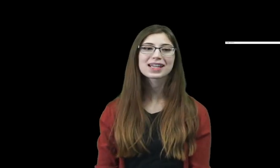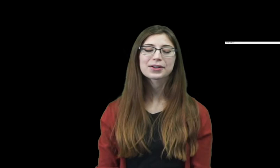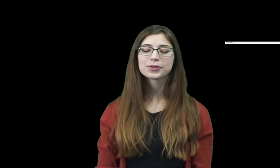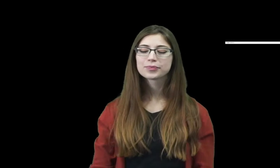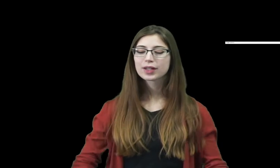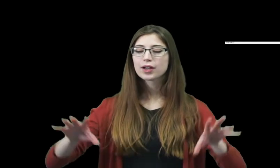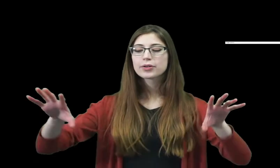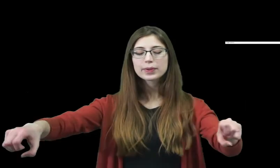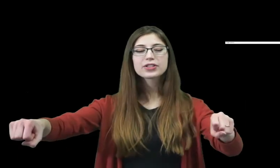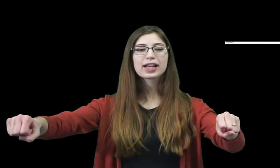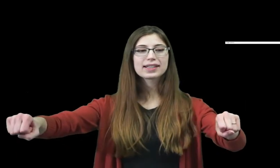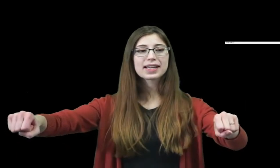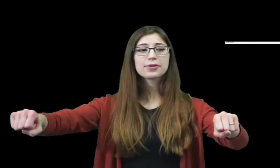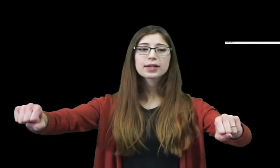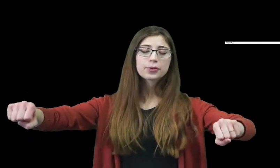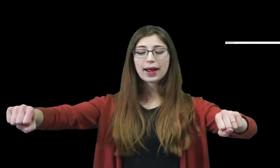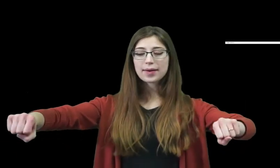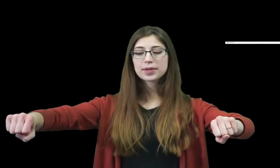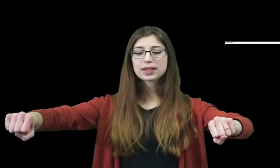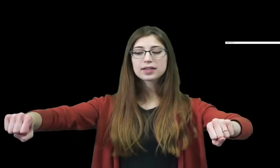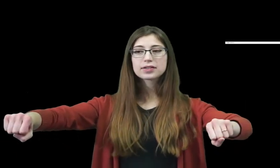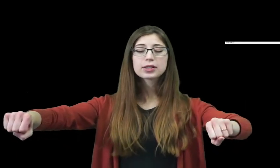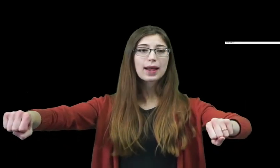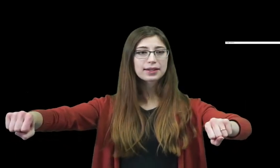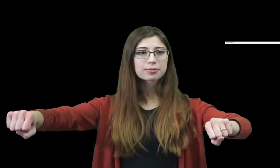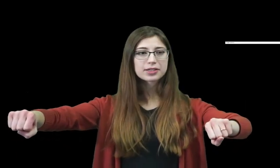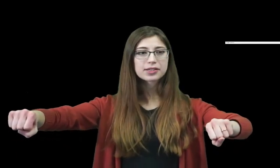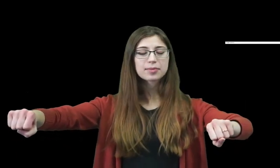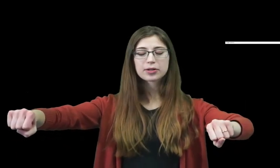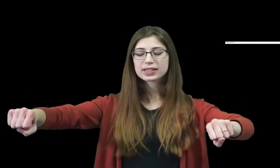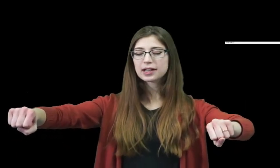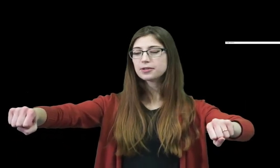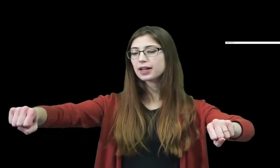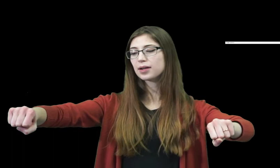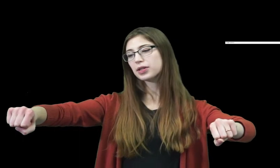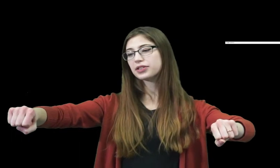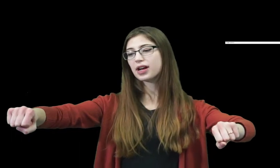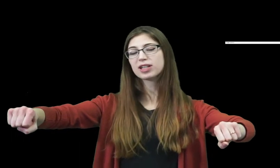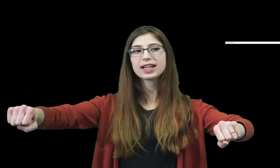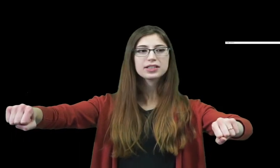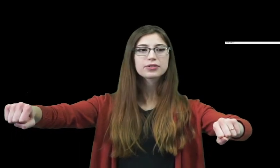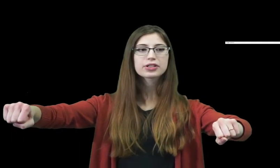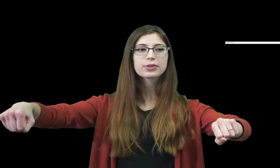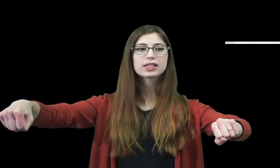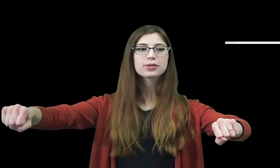Motorcycle. Reach your hands out and grab the two handlebars of your motorcycle. And with your dominant hand, you're just going to do a